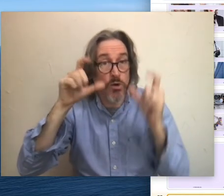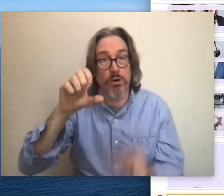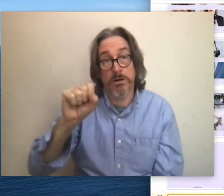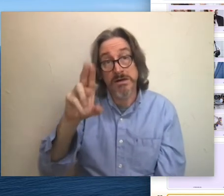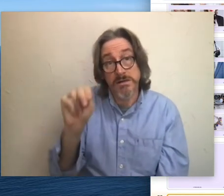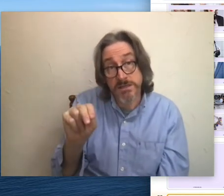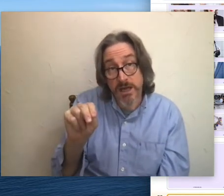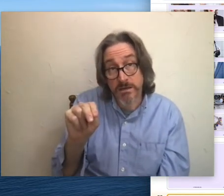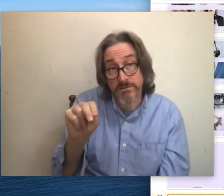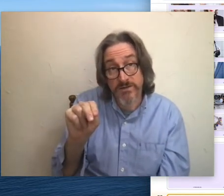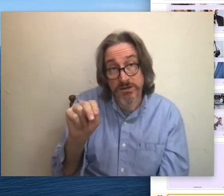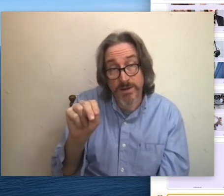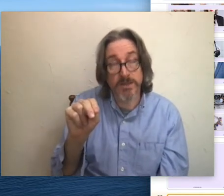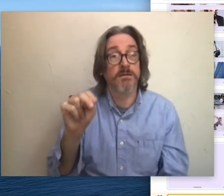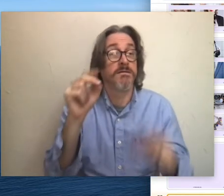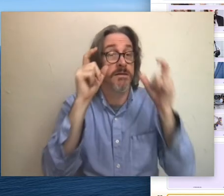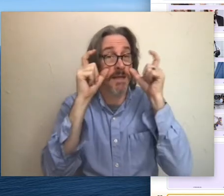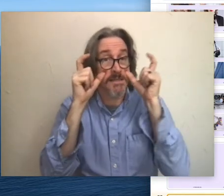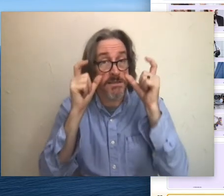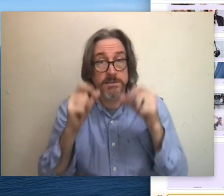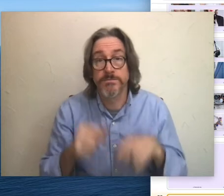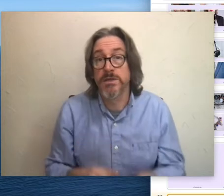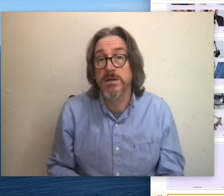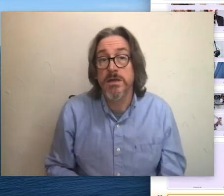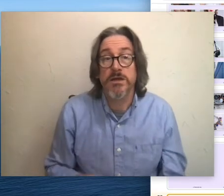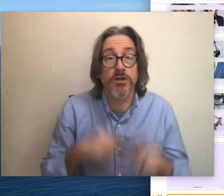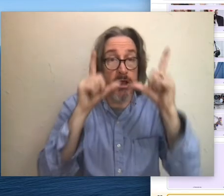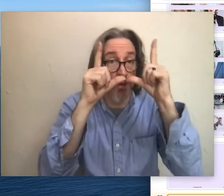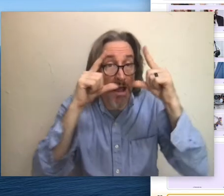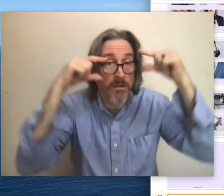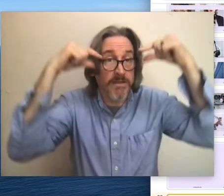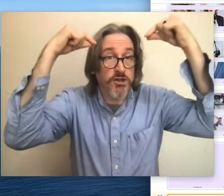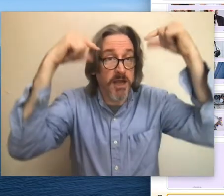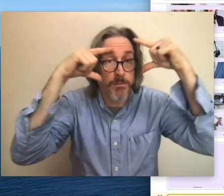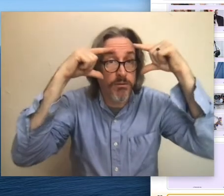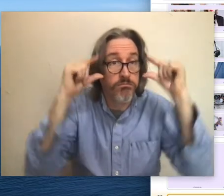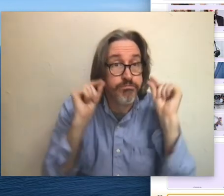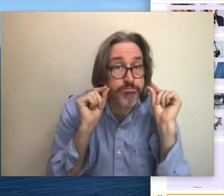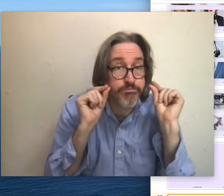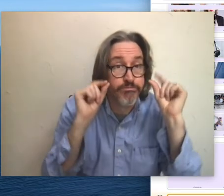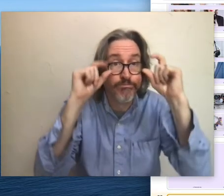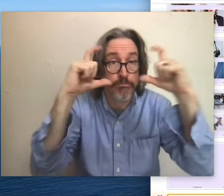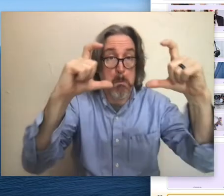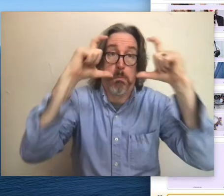sunglasses or sun, finger spell it, glasses. You'll outline the shape.